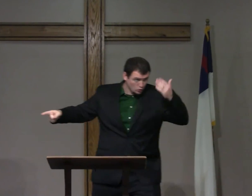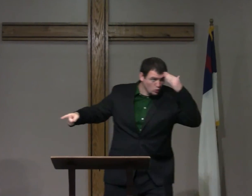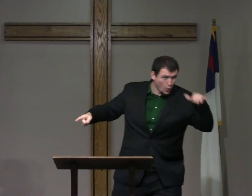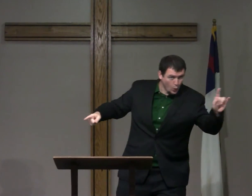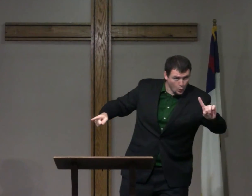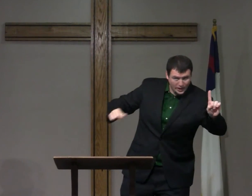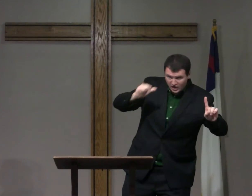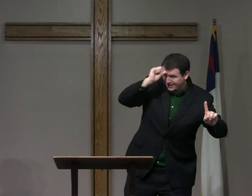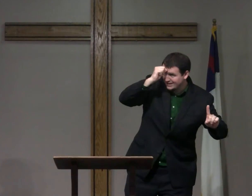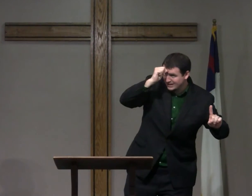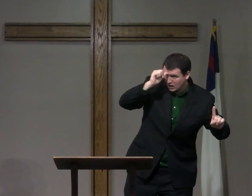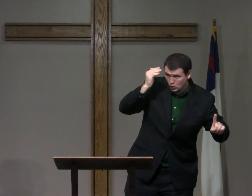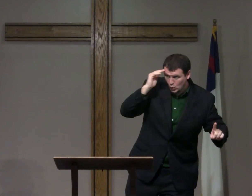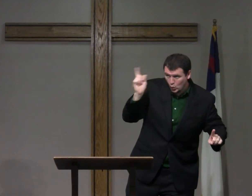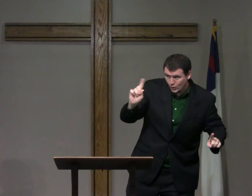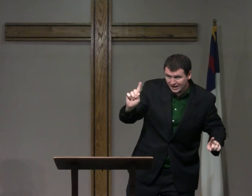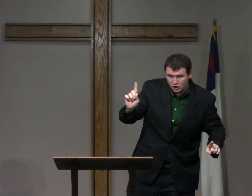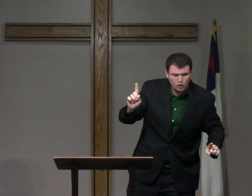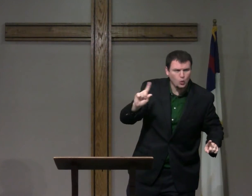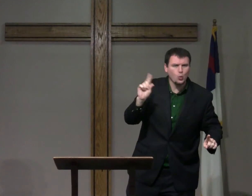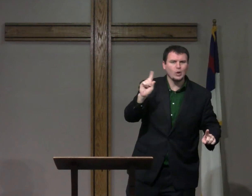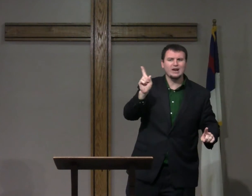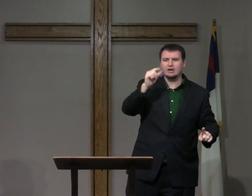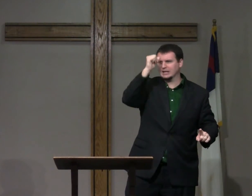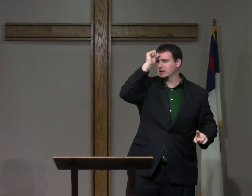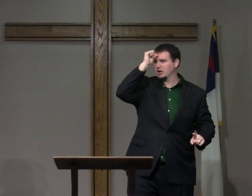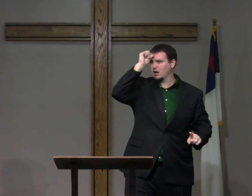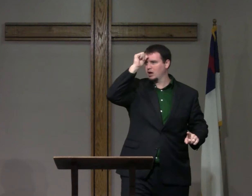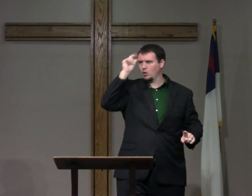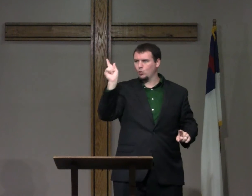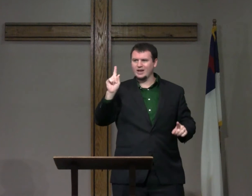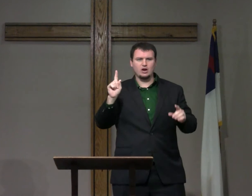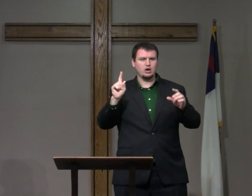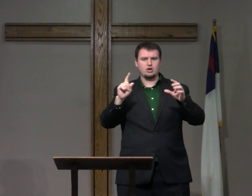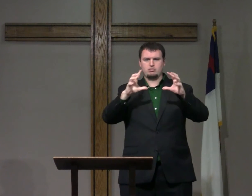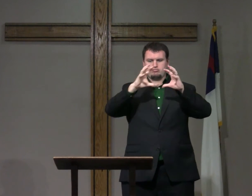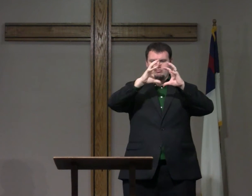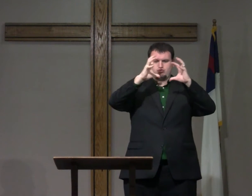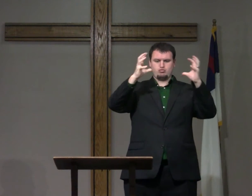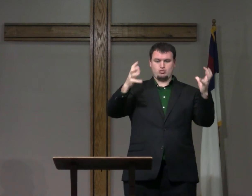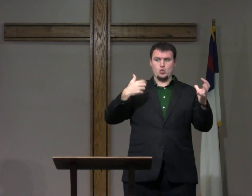Okay? Do you know where India is? Where is India?